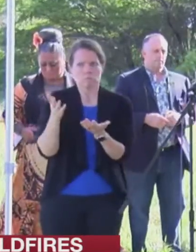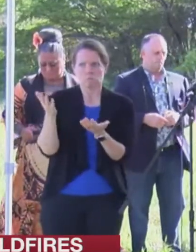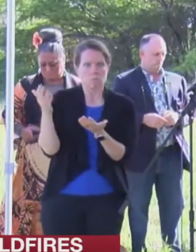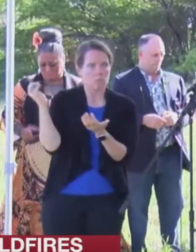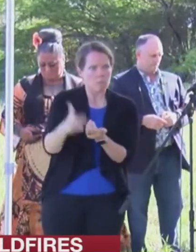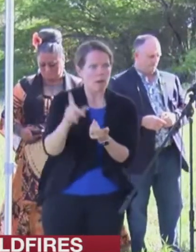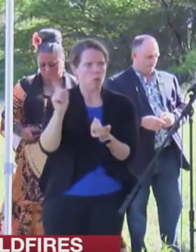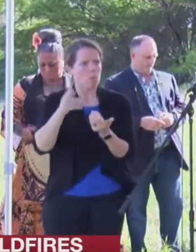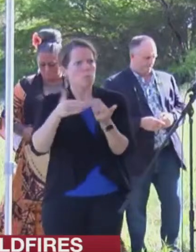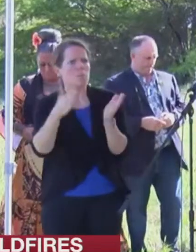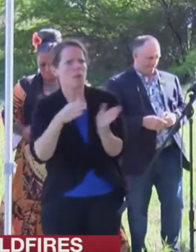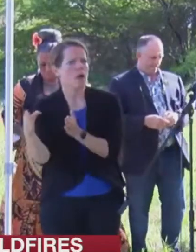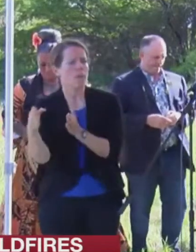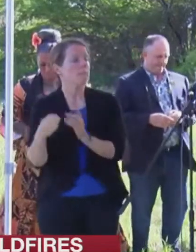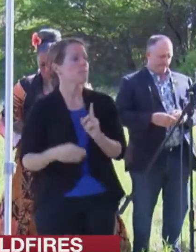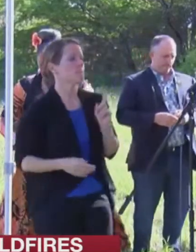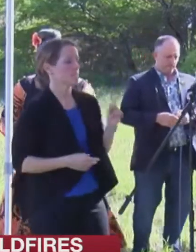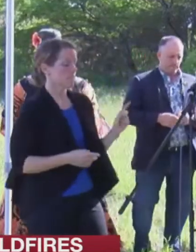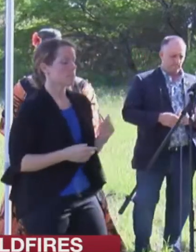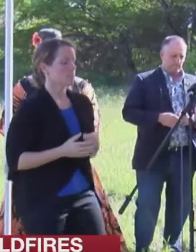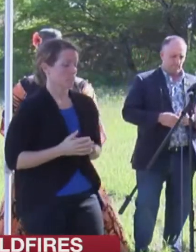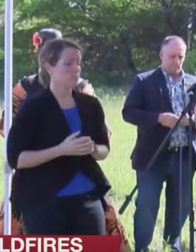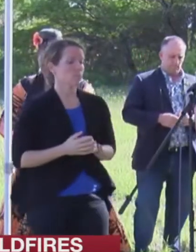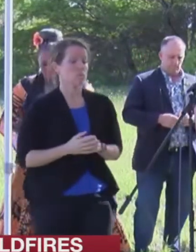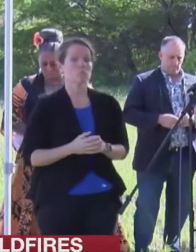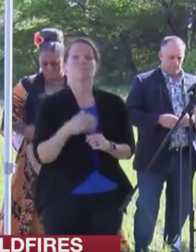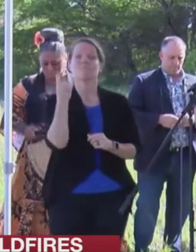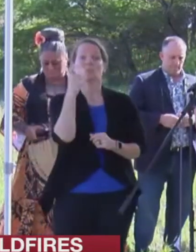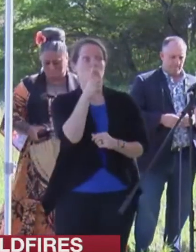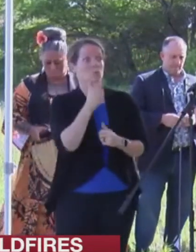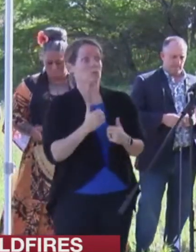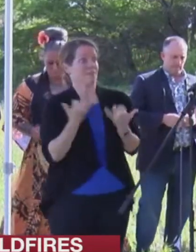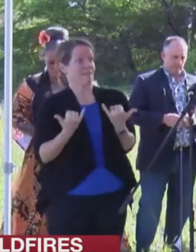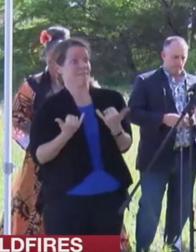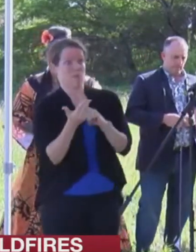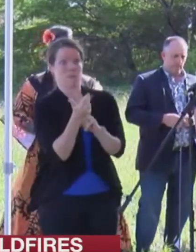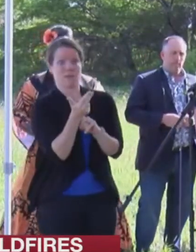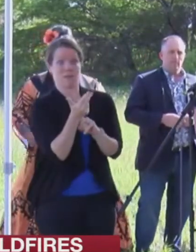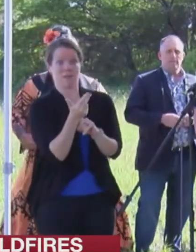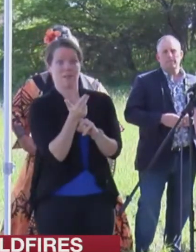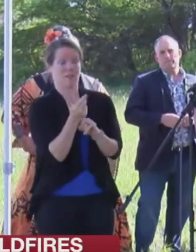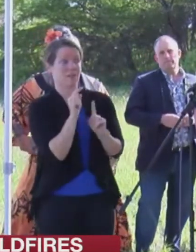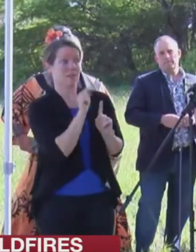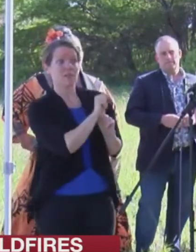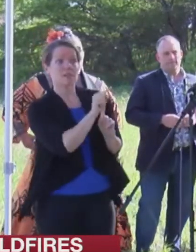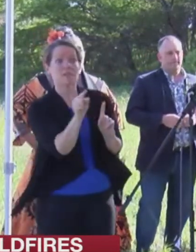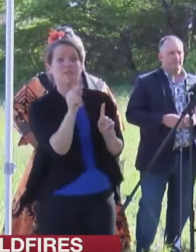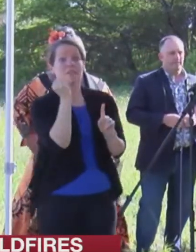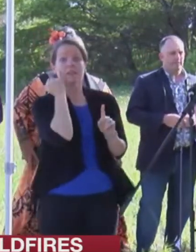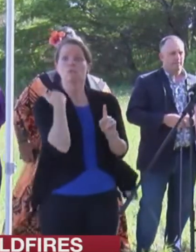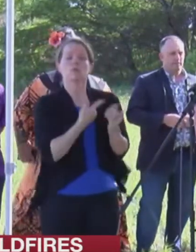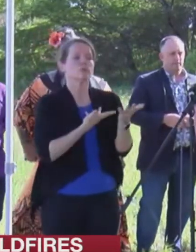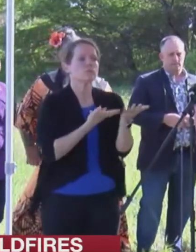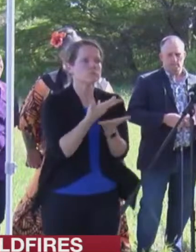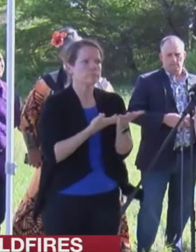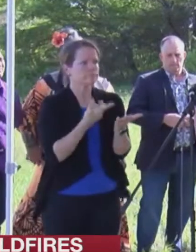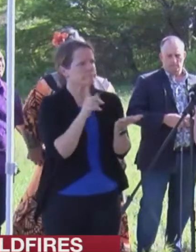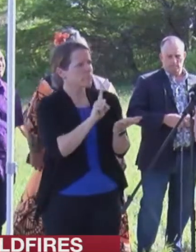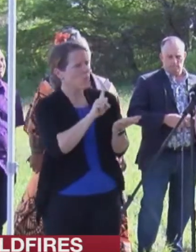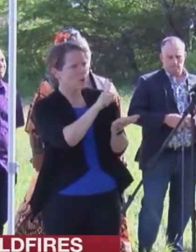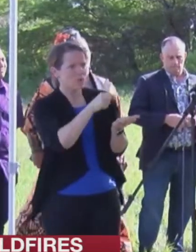Thank you. So remaining households in the non-congregate sheltering program that were unable to provide verification that